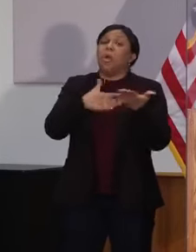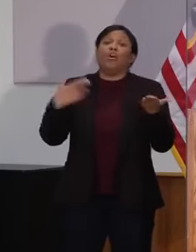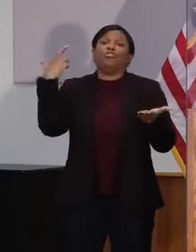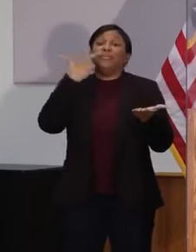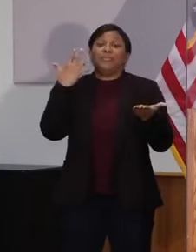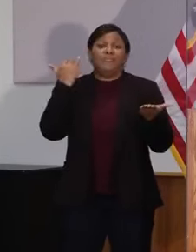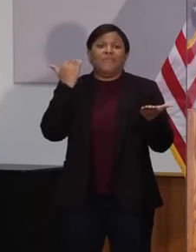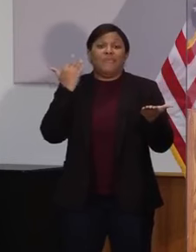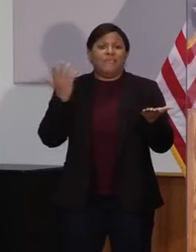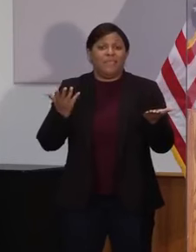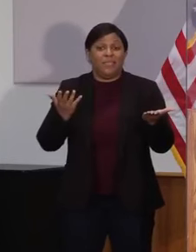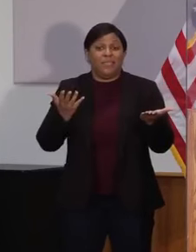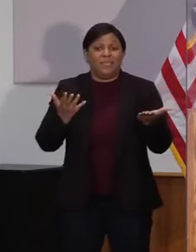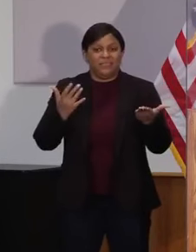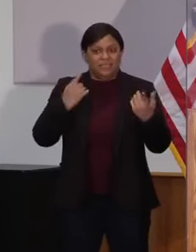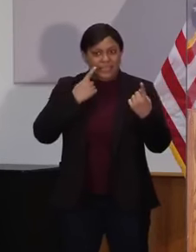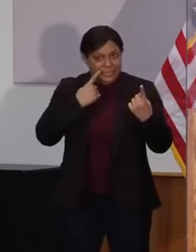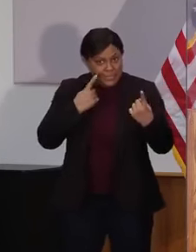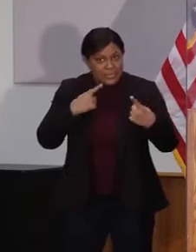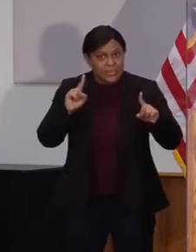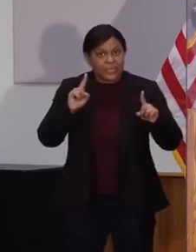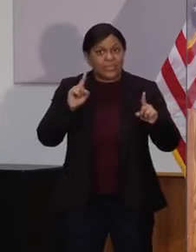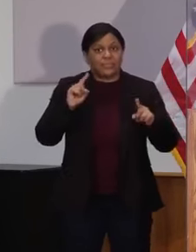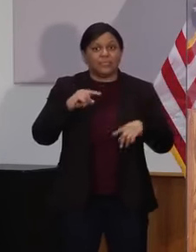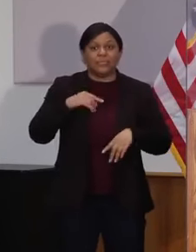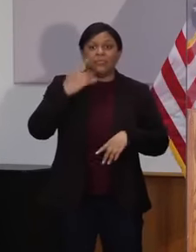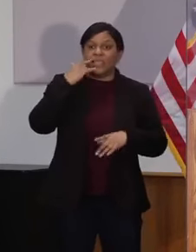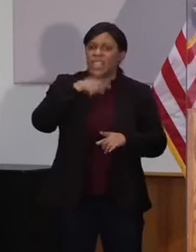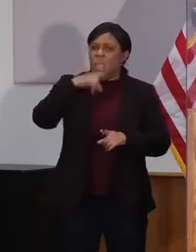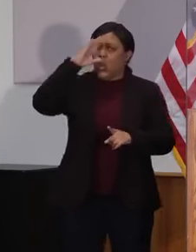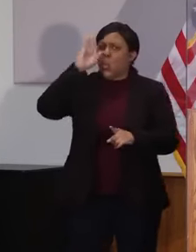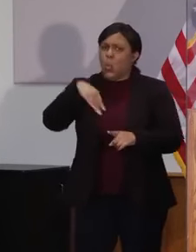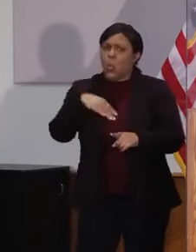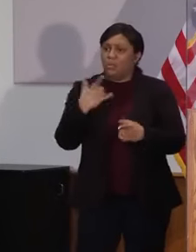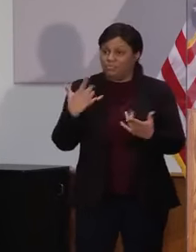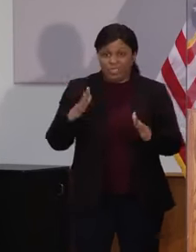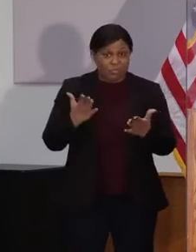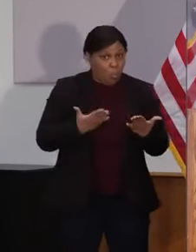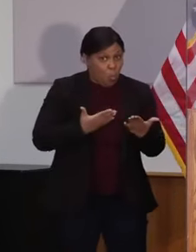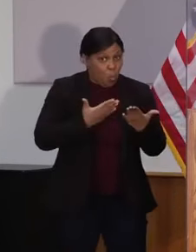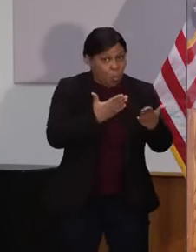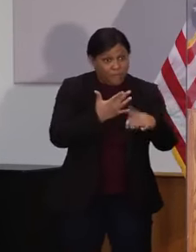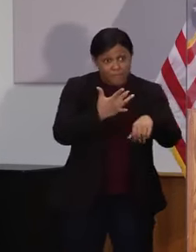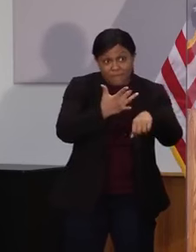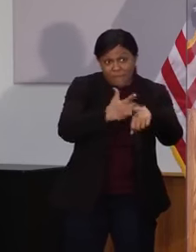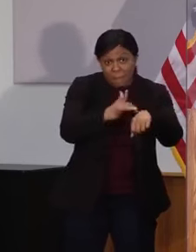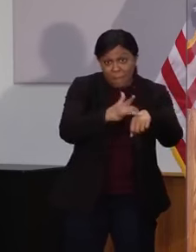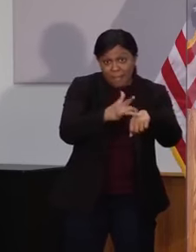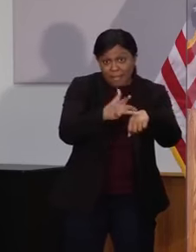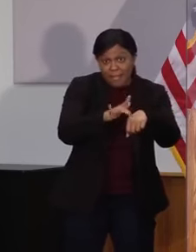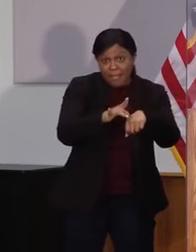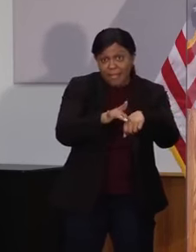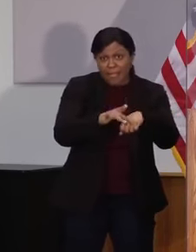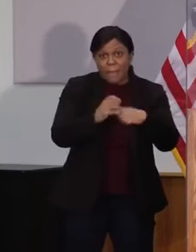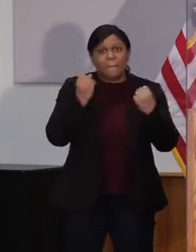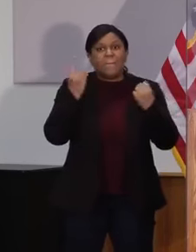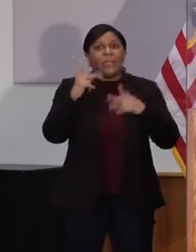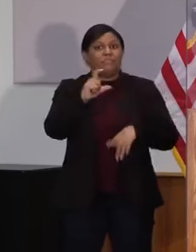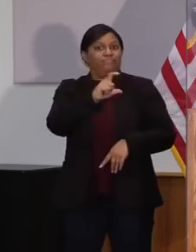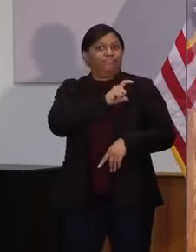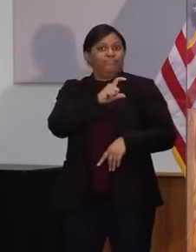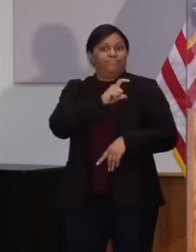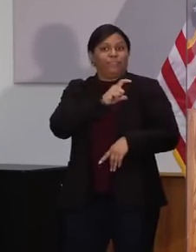that they know that we have offered this as a bill. I think many of them are like the chiefs and the sheriffs